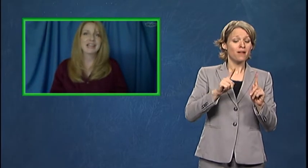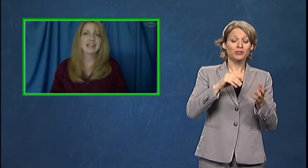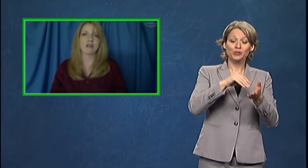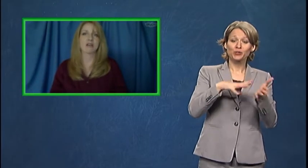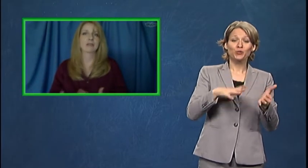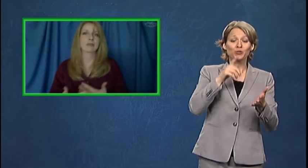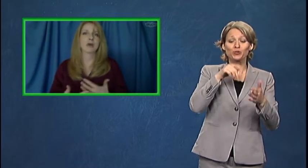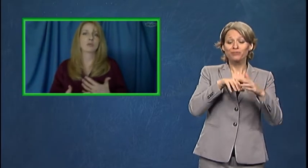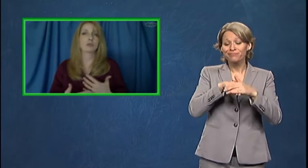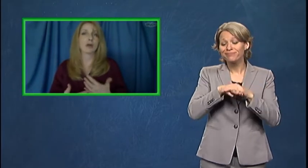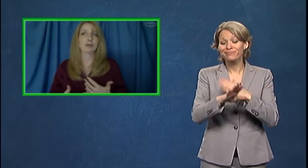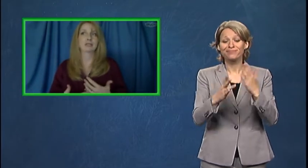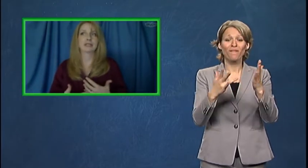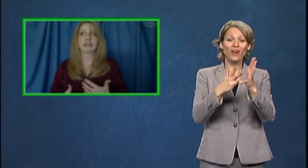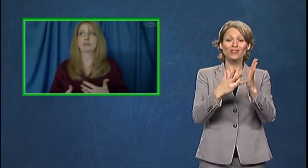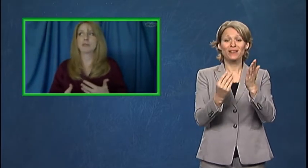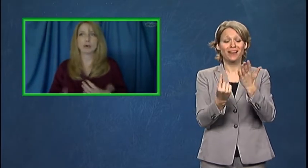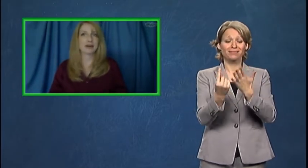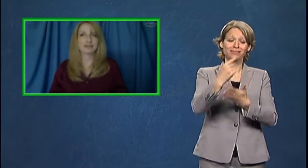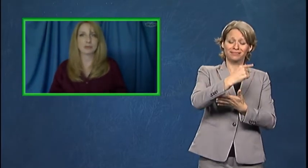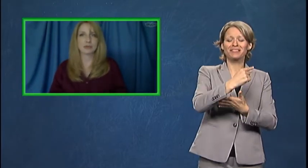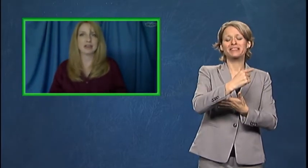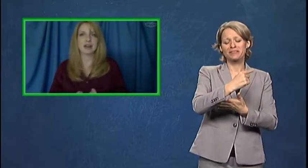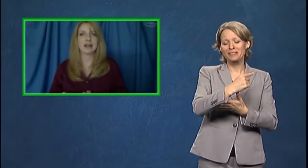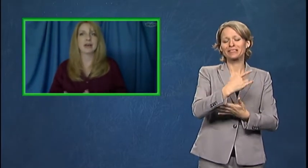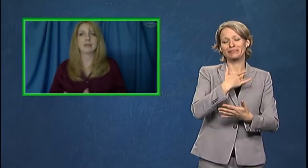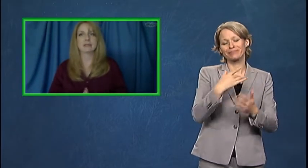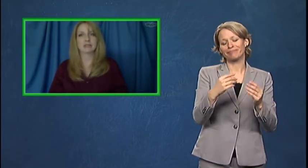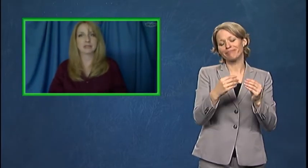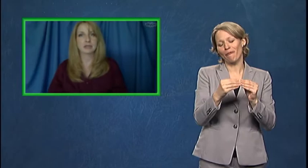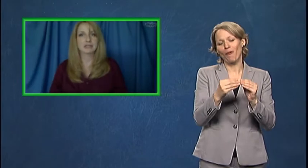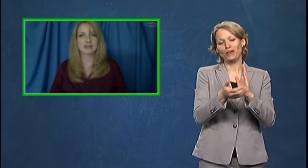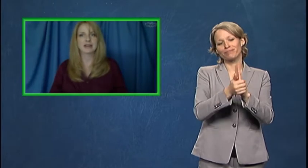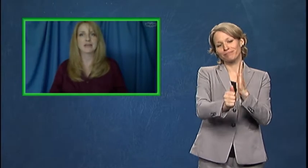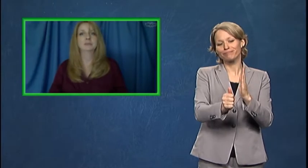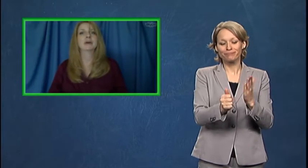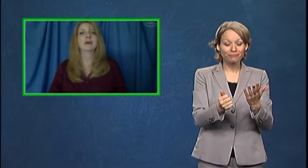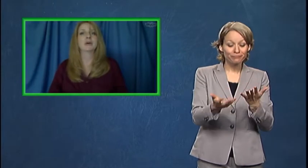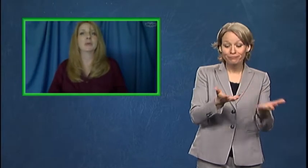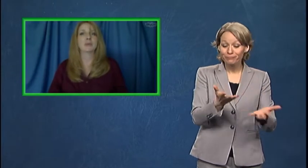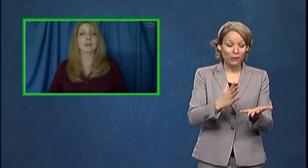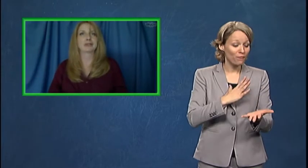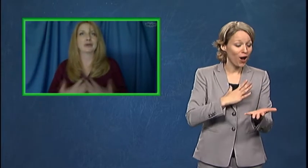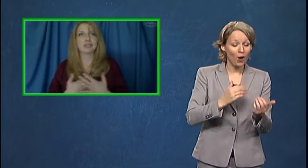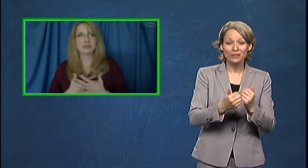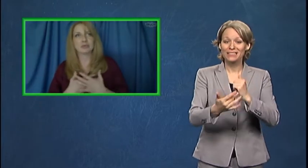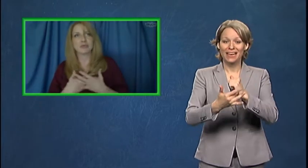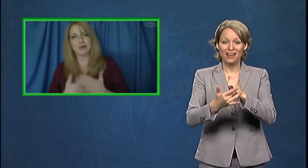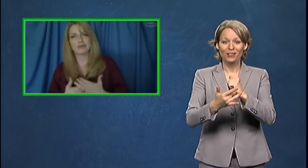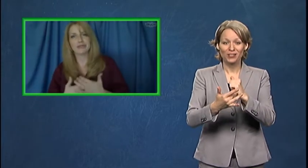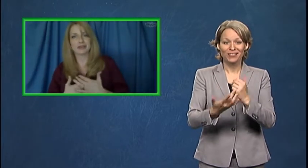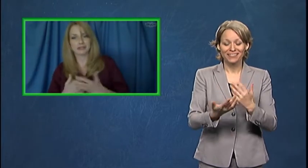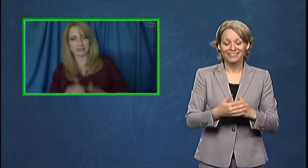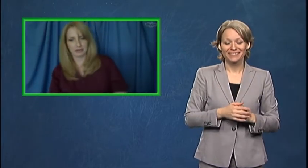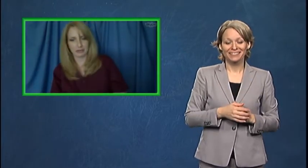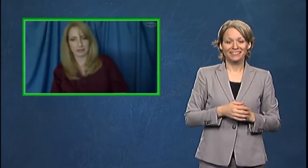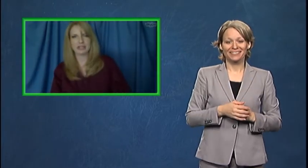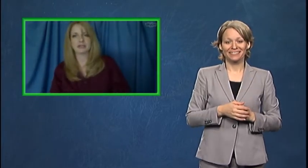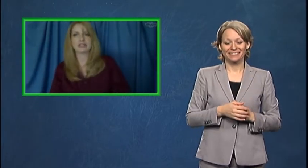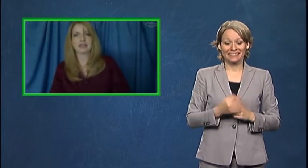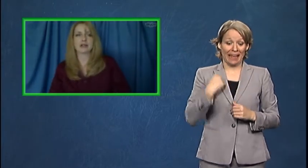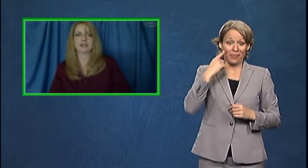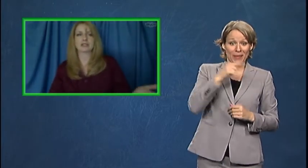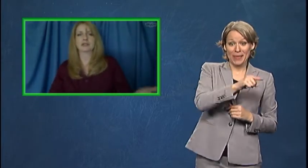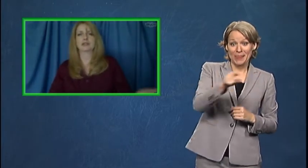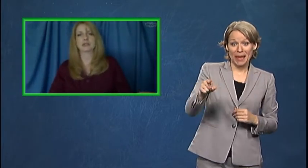today are probably more comfortable than I am, and it's seamless to them. So I shouldn't put my own fears in learning to